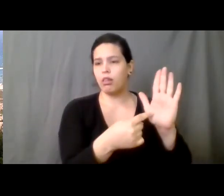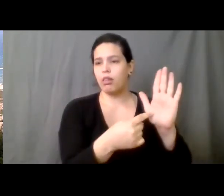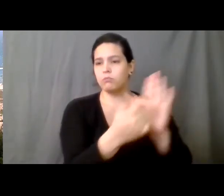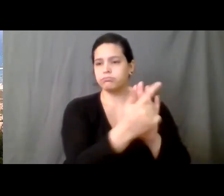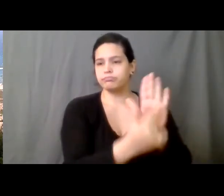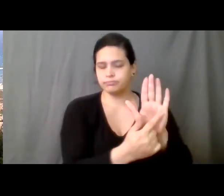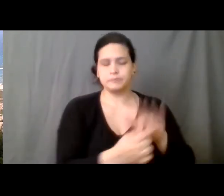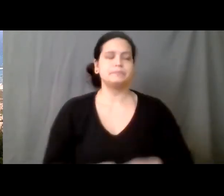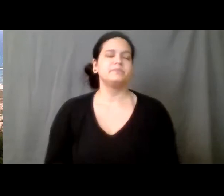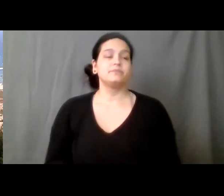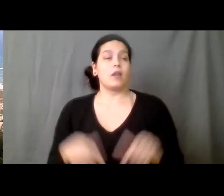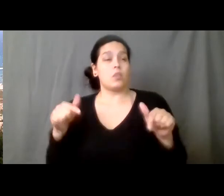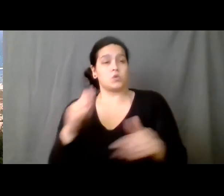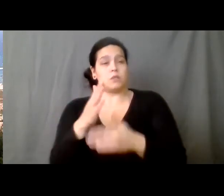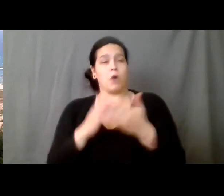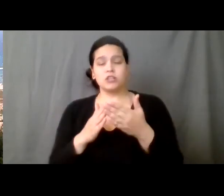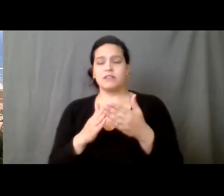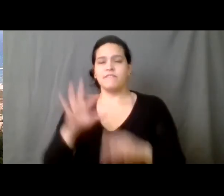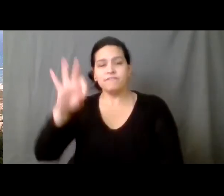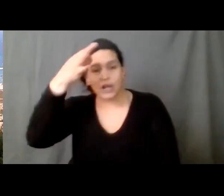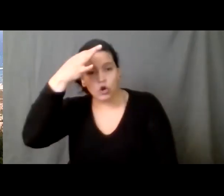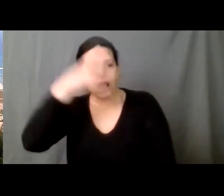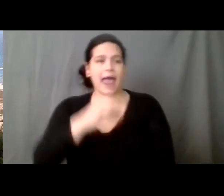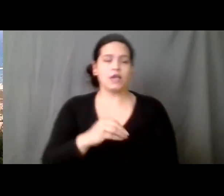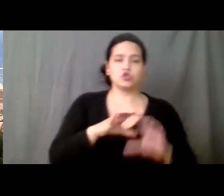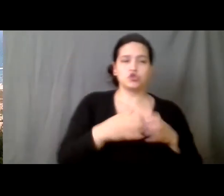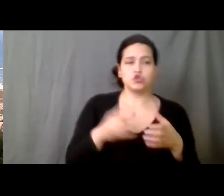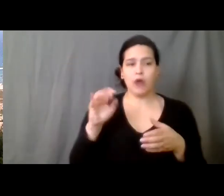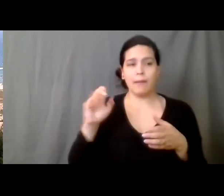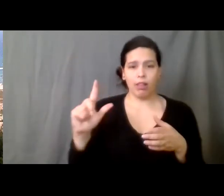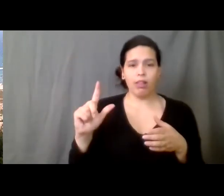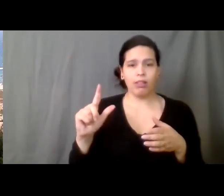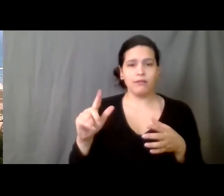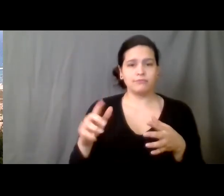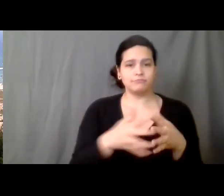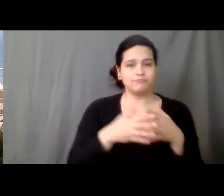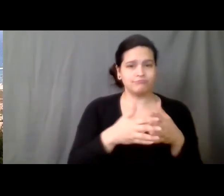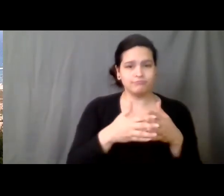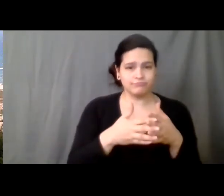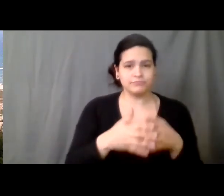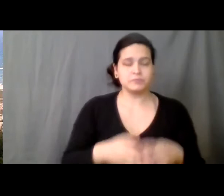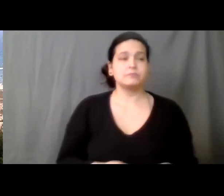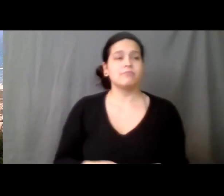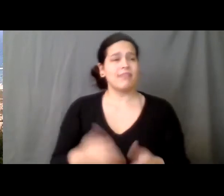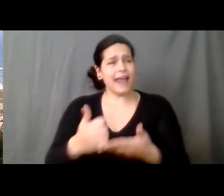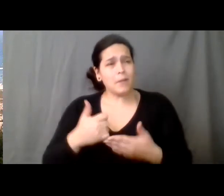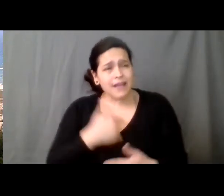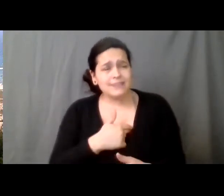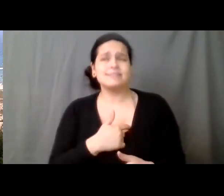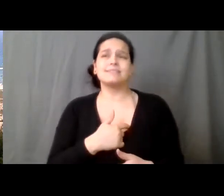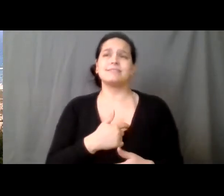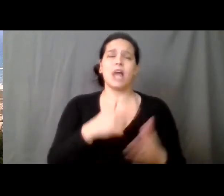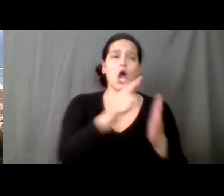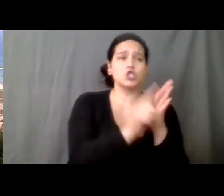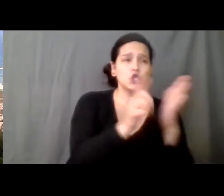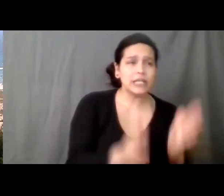federal relationship, tribal relationship. And that helps us. It helps us, it helps our attorneys that work with us. It helps the leaders who